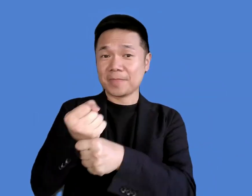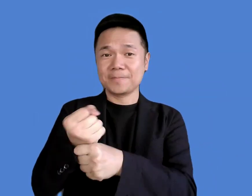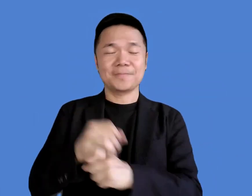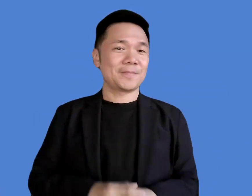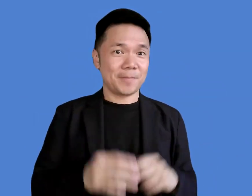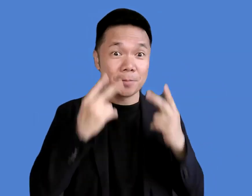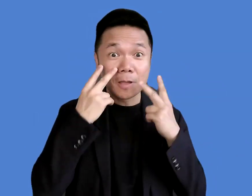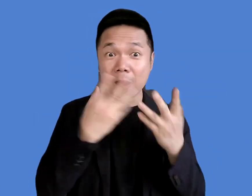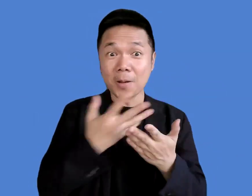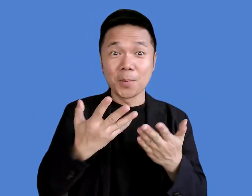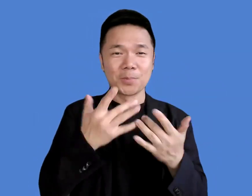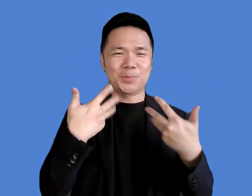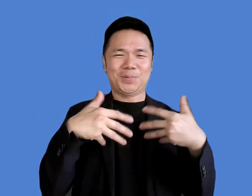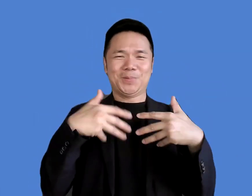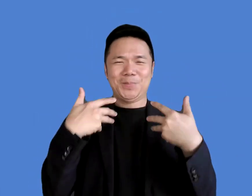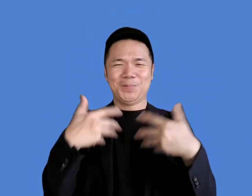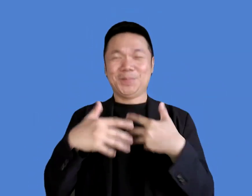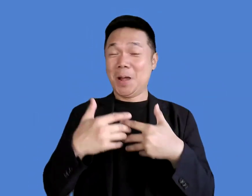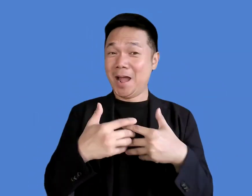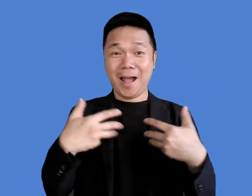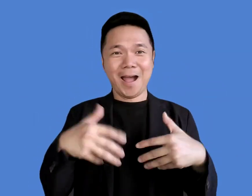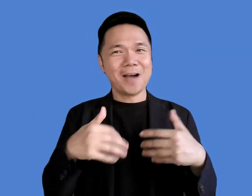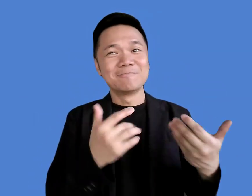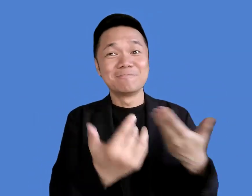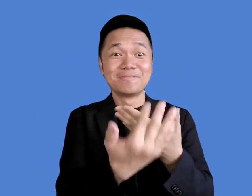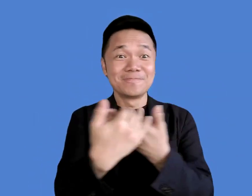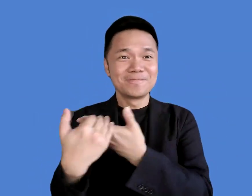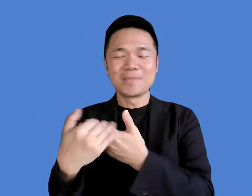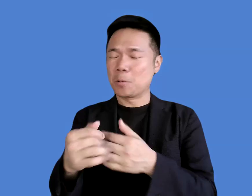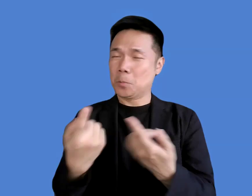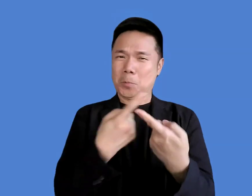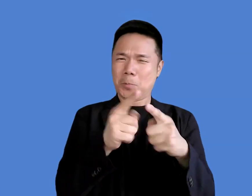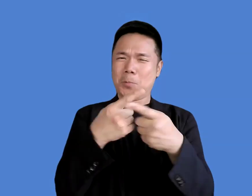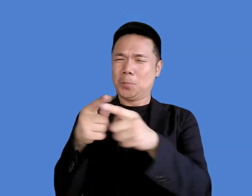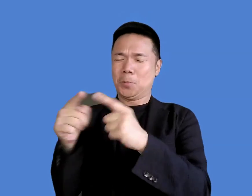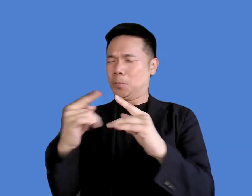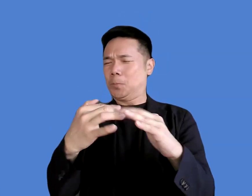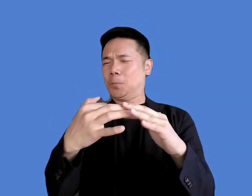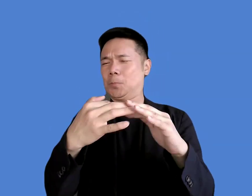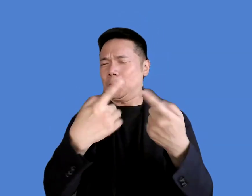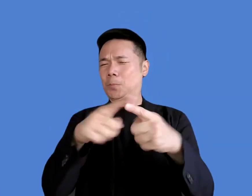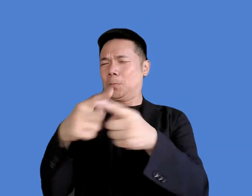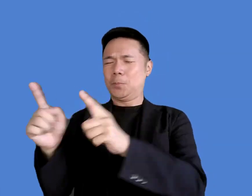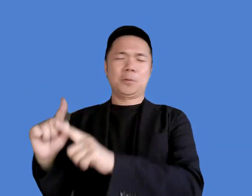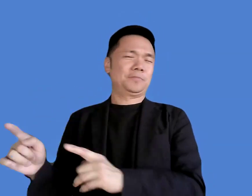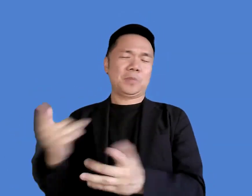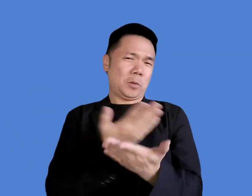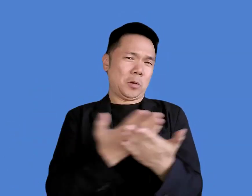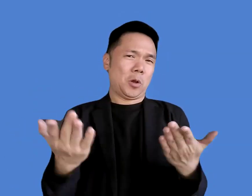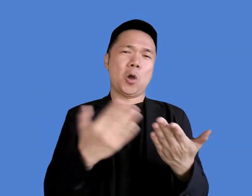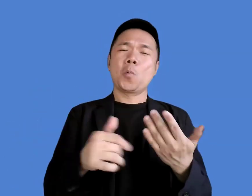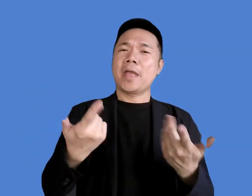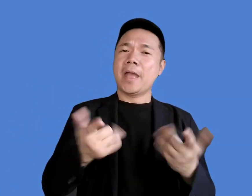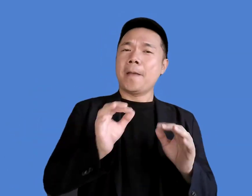interesting mix. It's great to see, and I think this actually really represents the diversity among our community of private sector and private